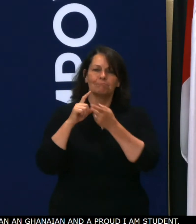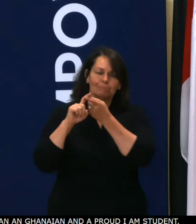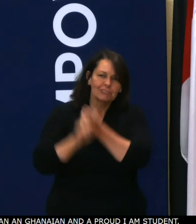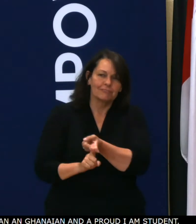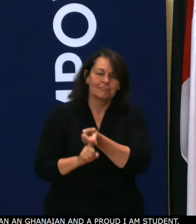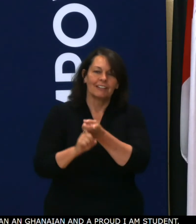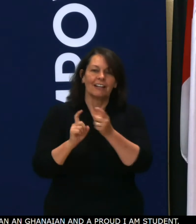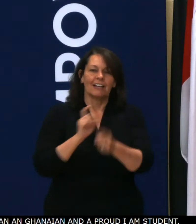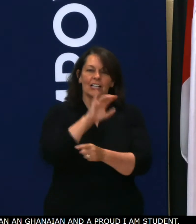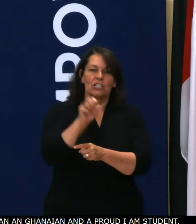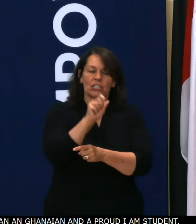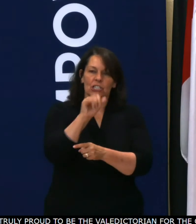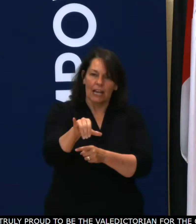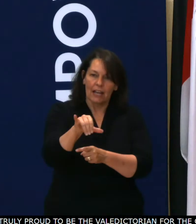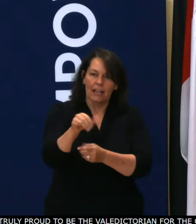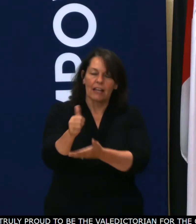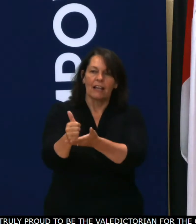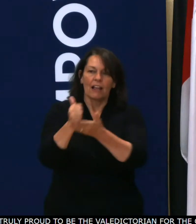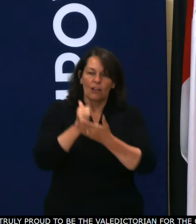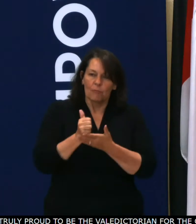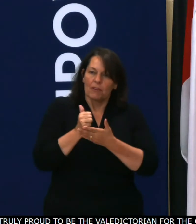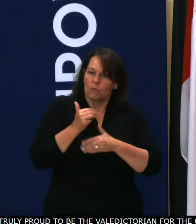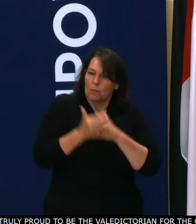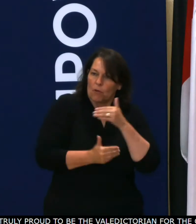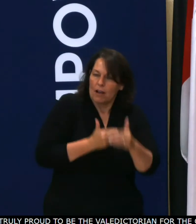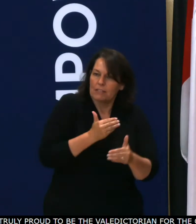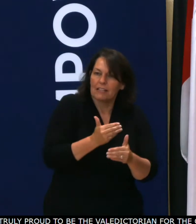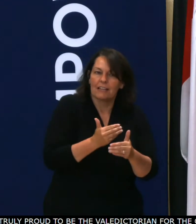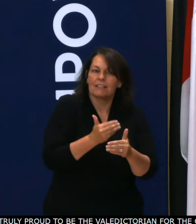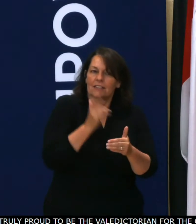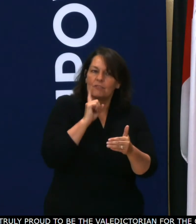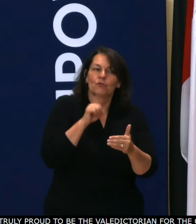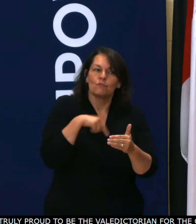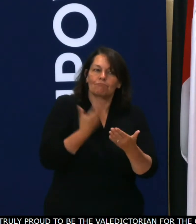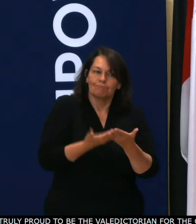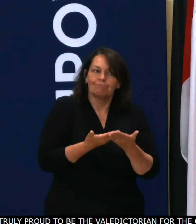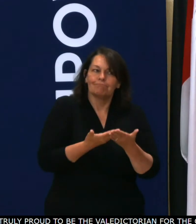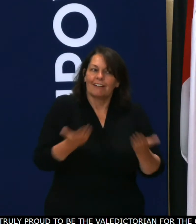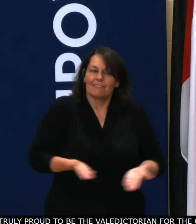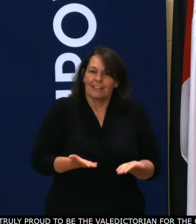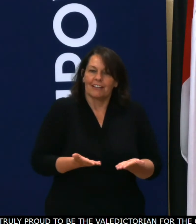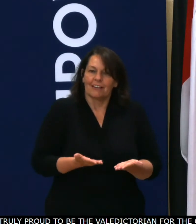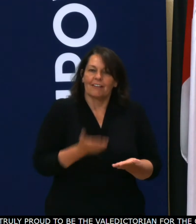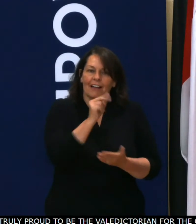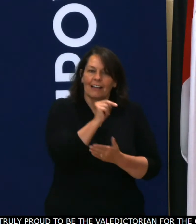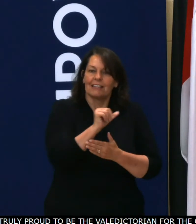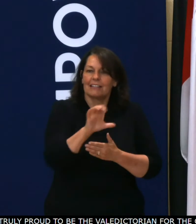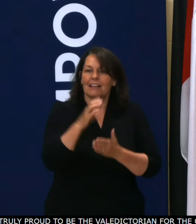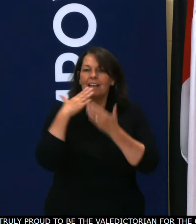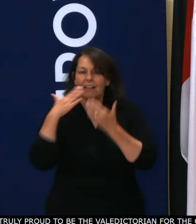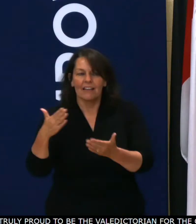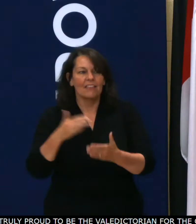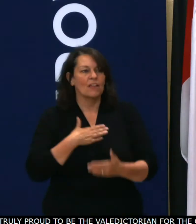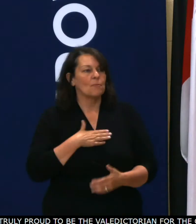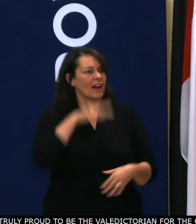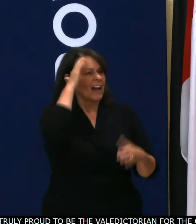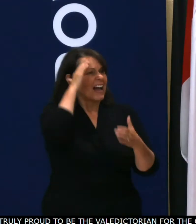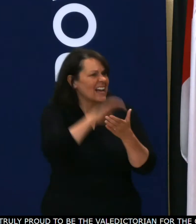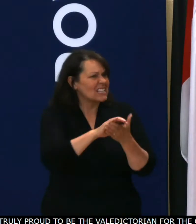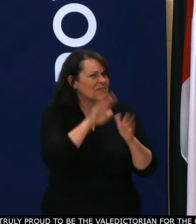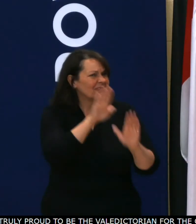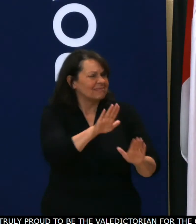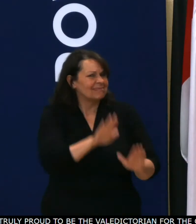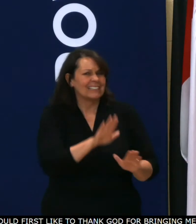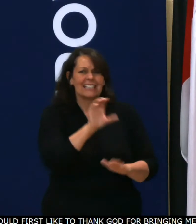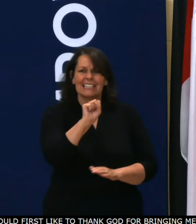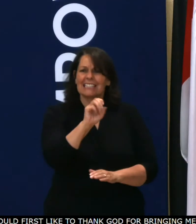this process of coming to NSCC, I say a big thank you. To my amazing husband, Seth, thank you